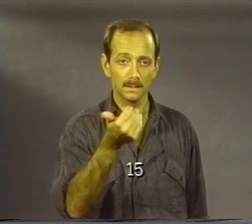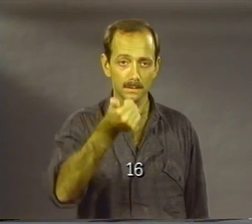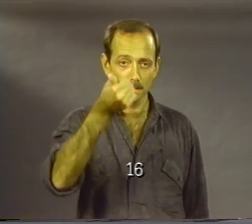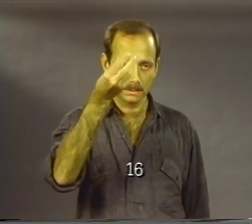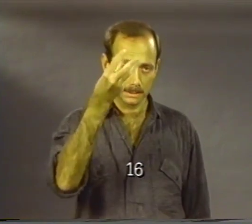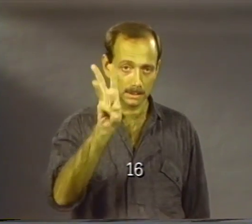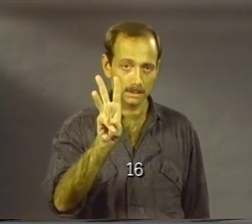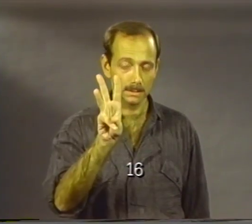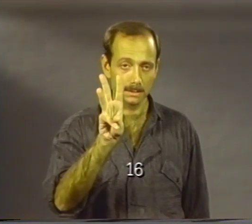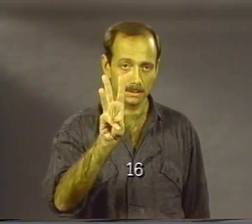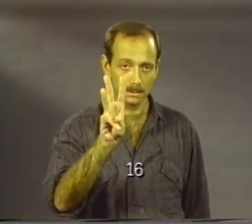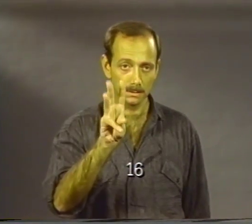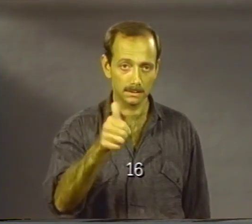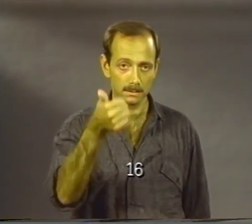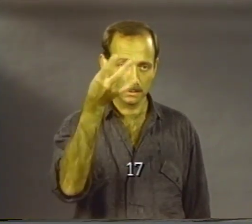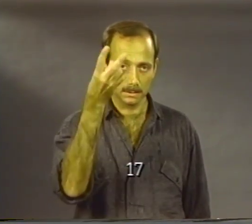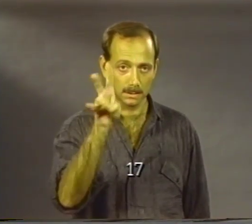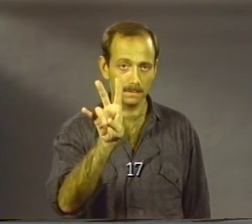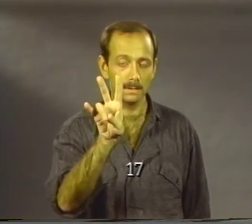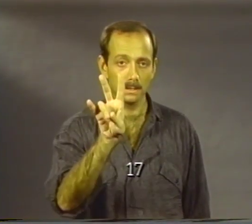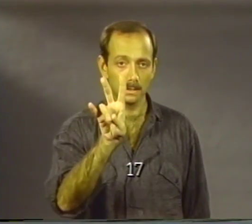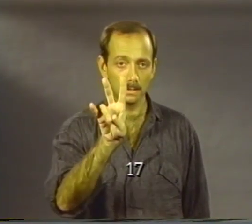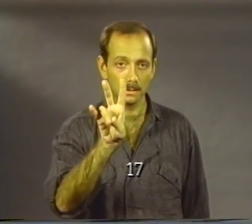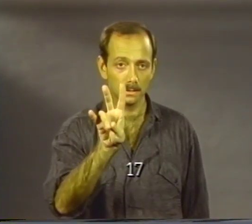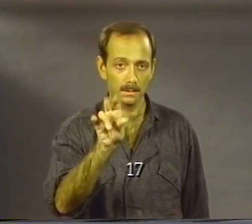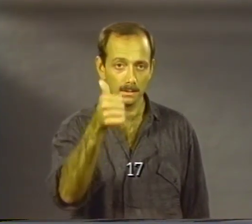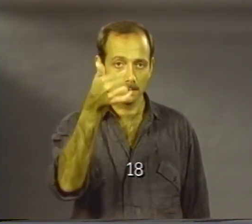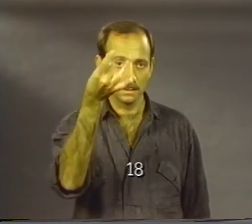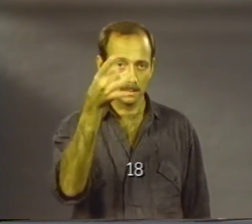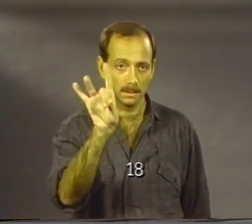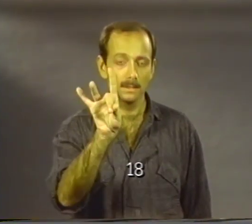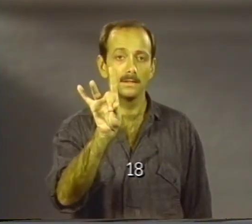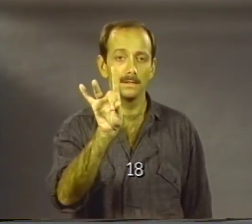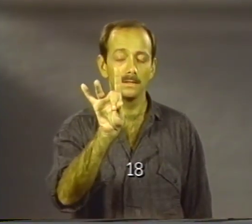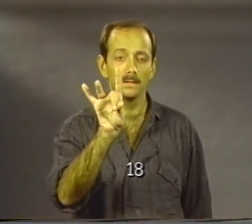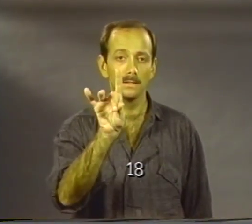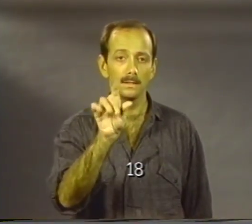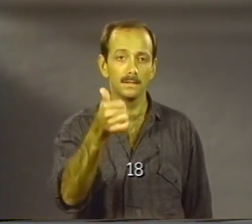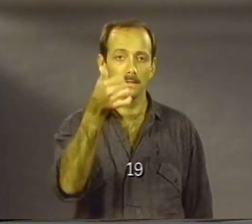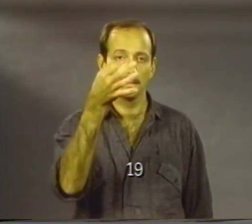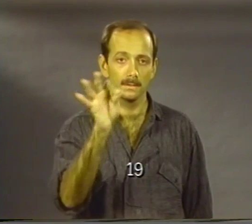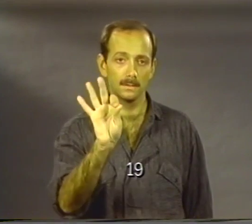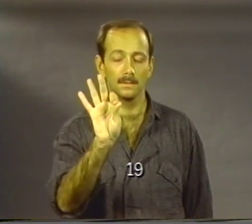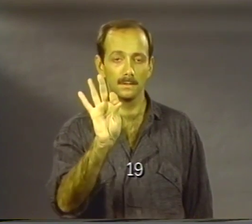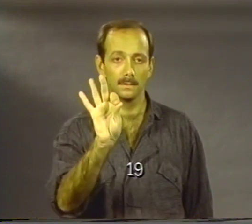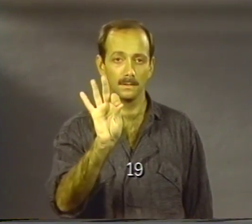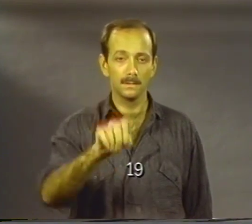16, 17, 18, 19,